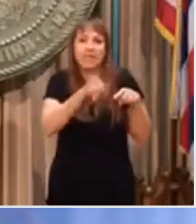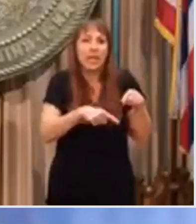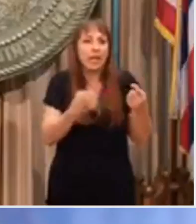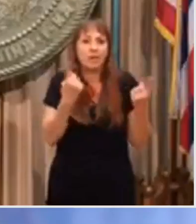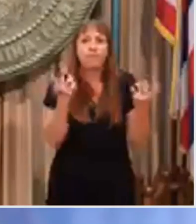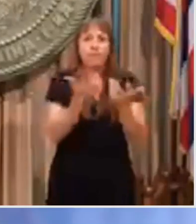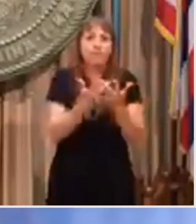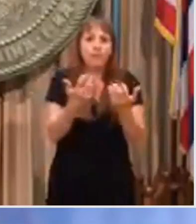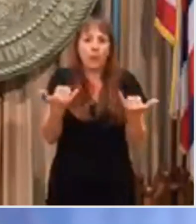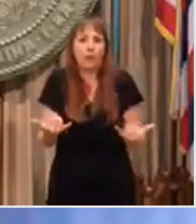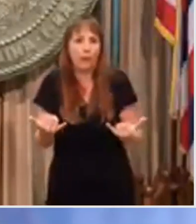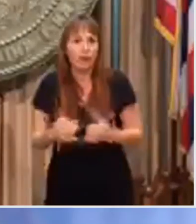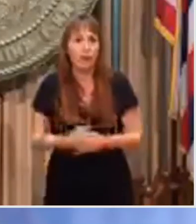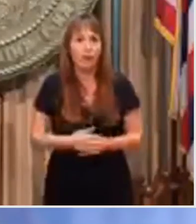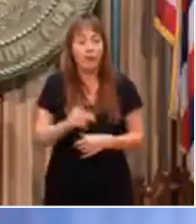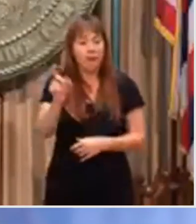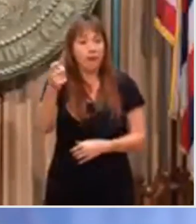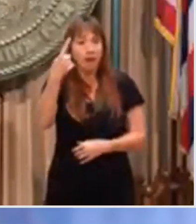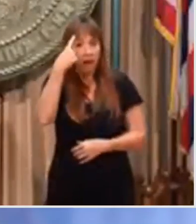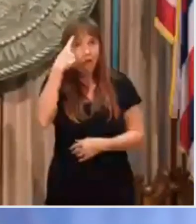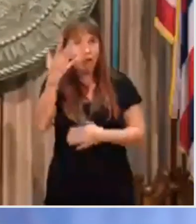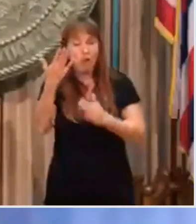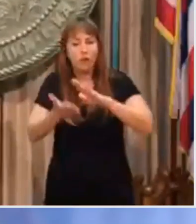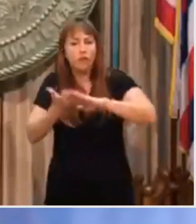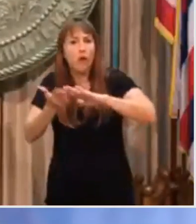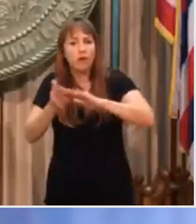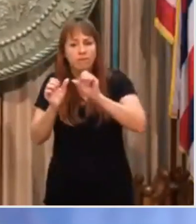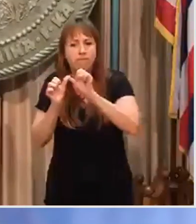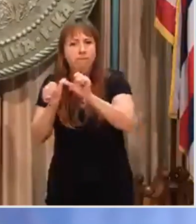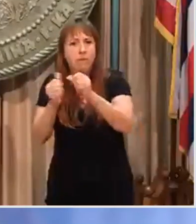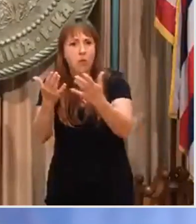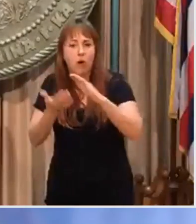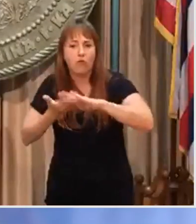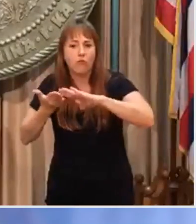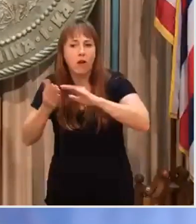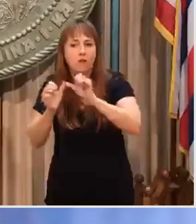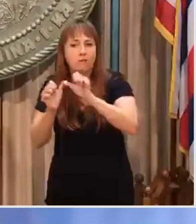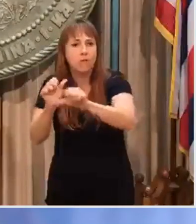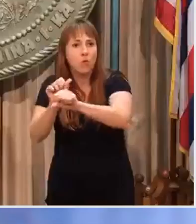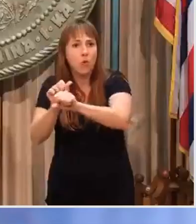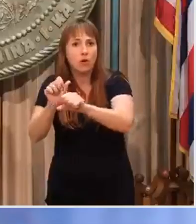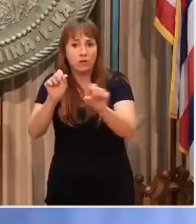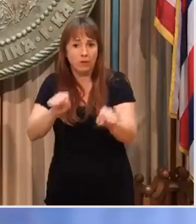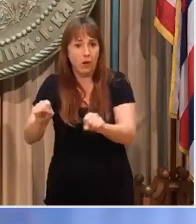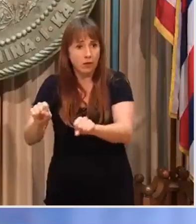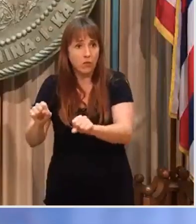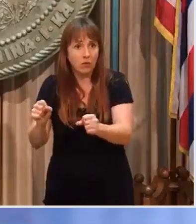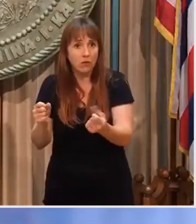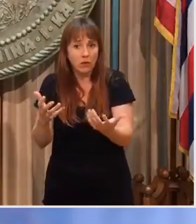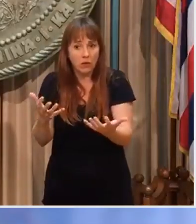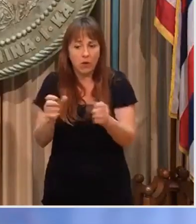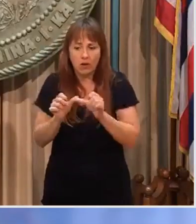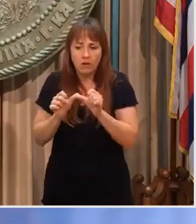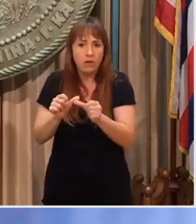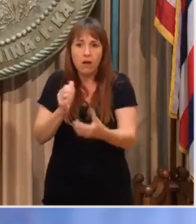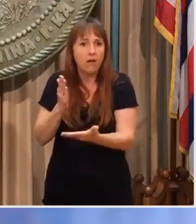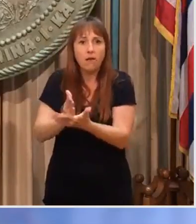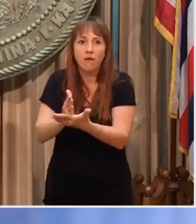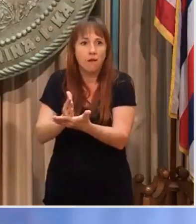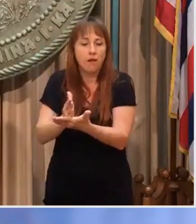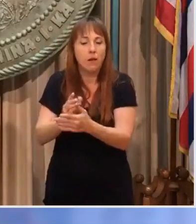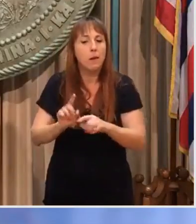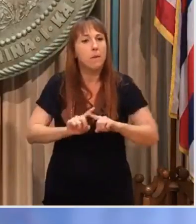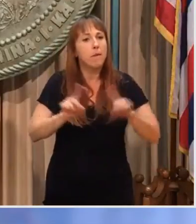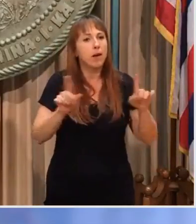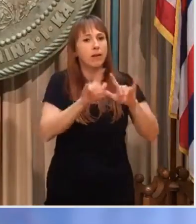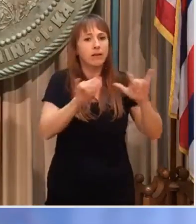workable. We want government to work as to continue to work as much as possible during this time,